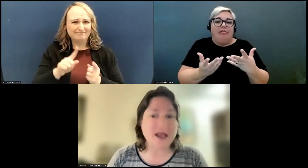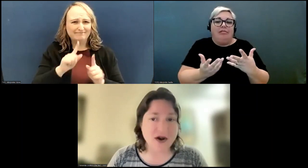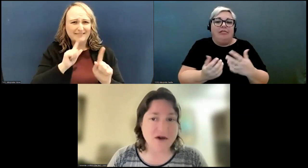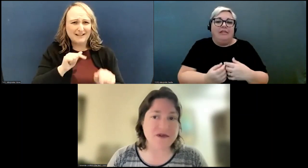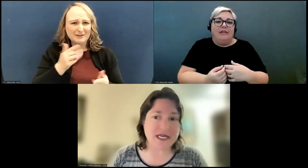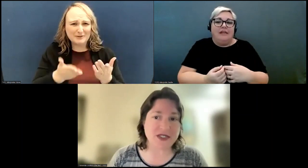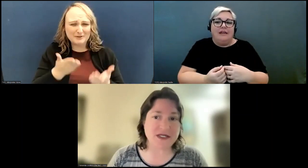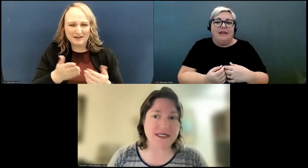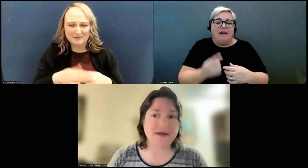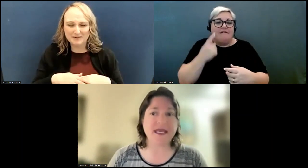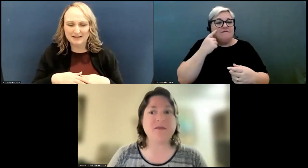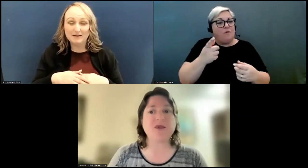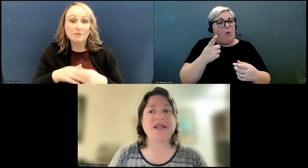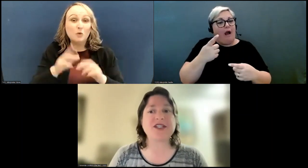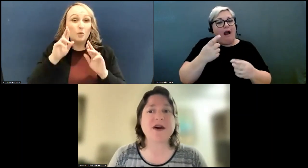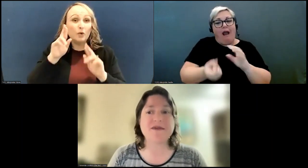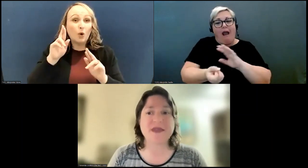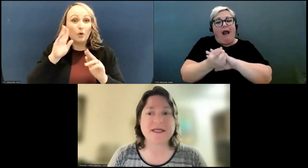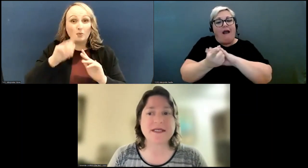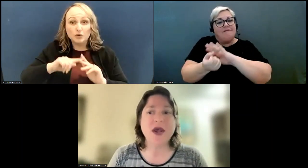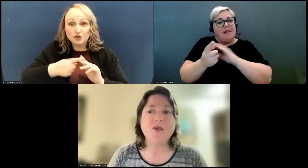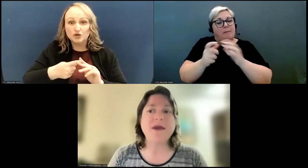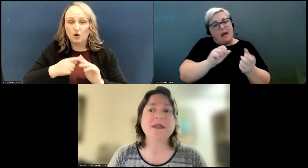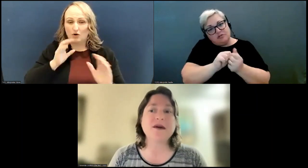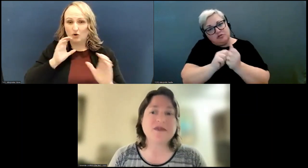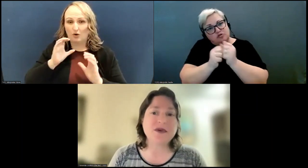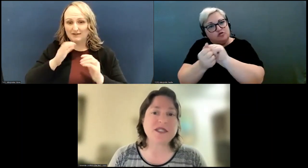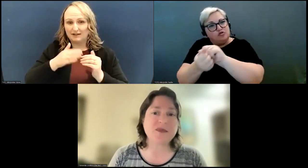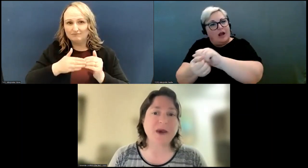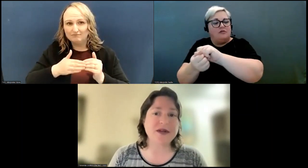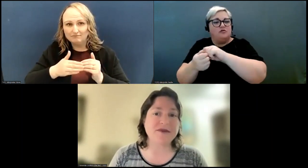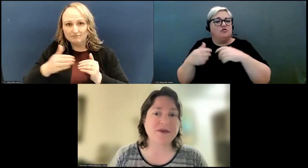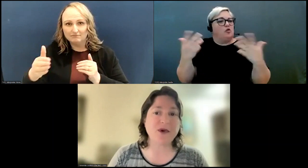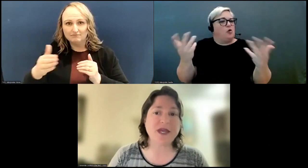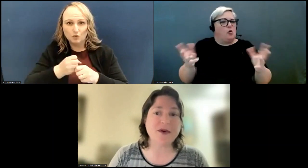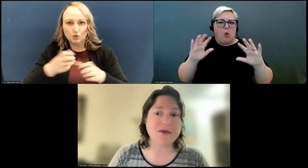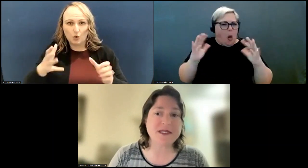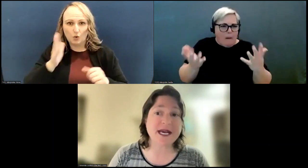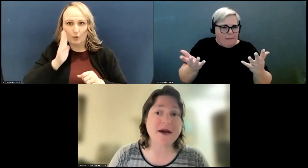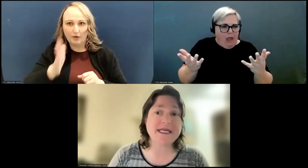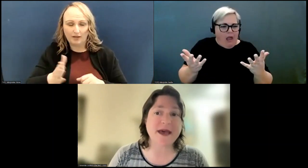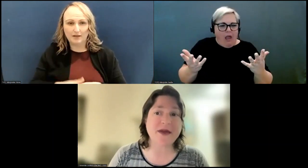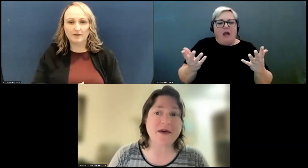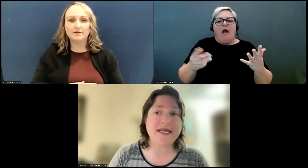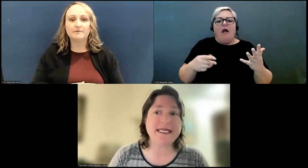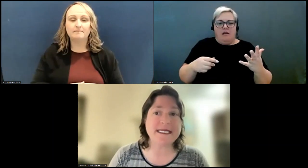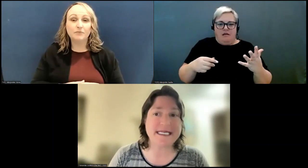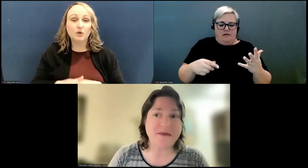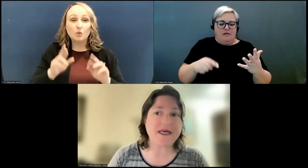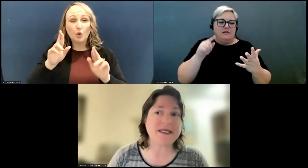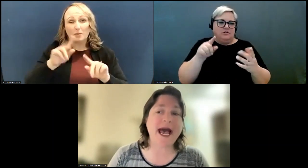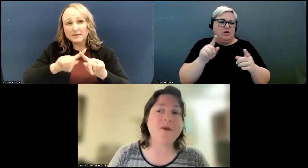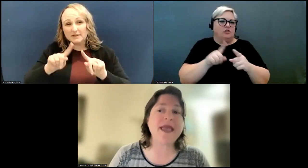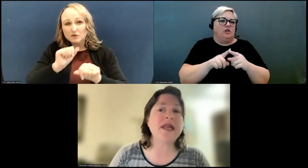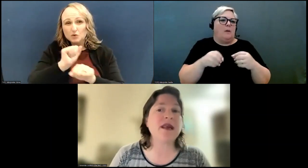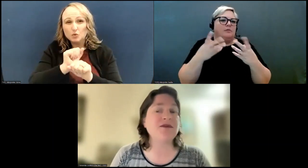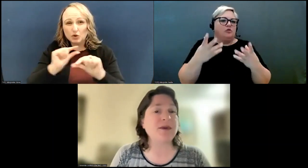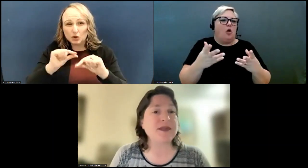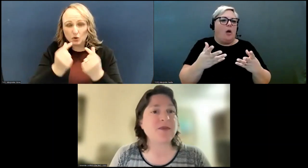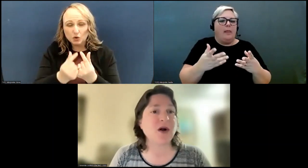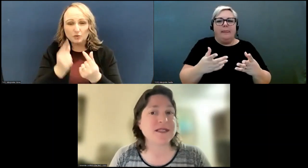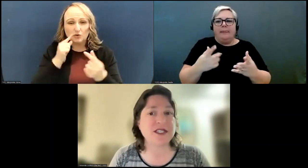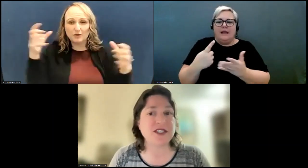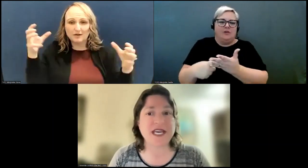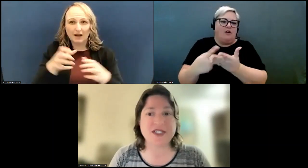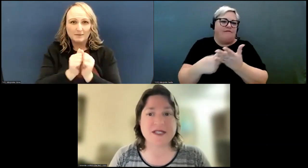of many conversations that can branch out of this. We would love to inspire different working groups to come together and dig deep into how we can